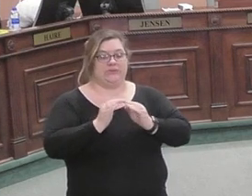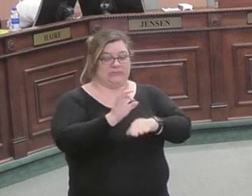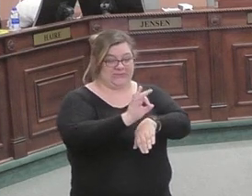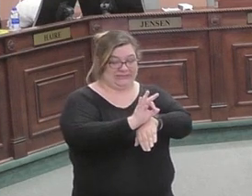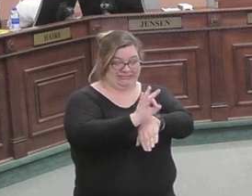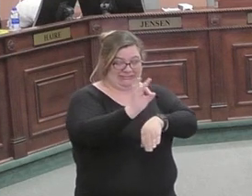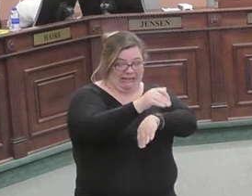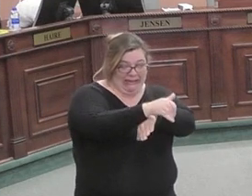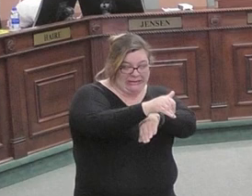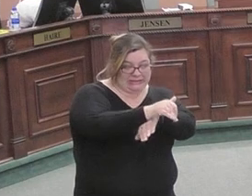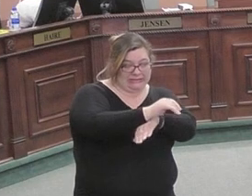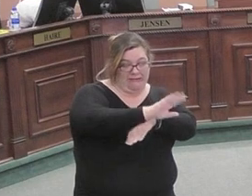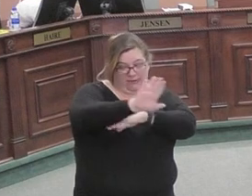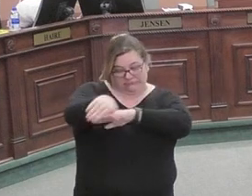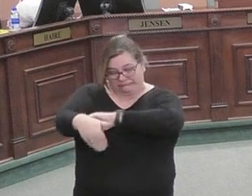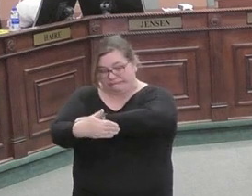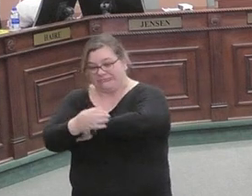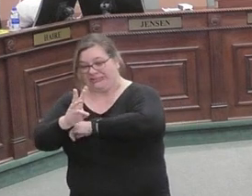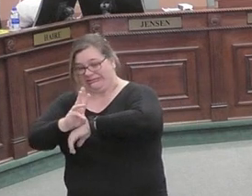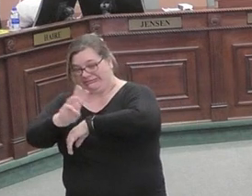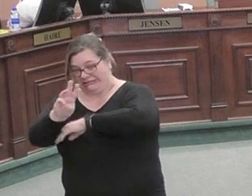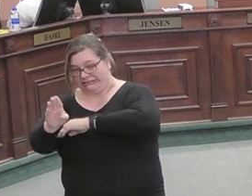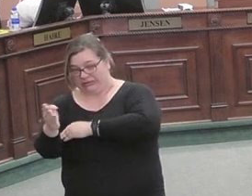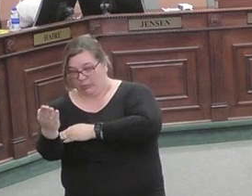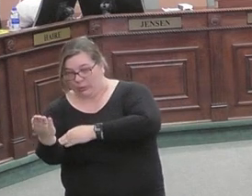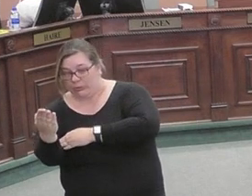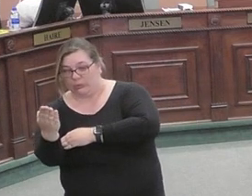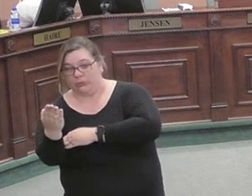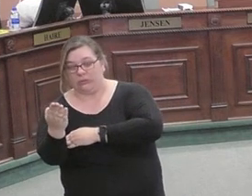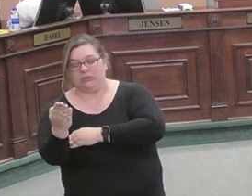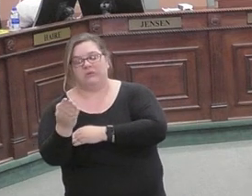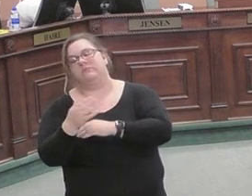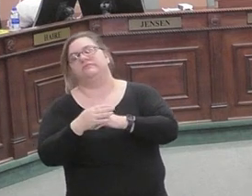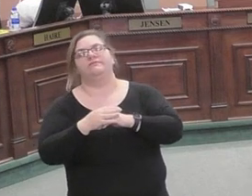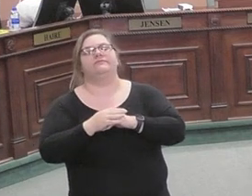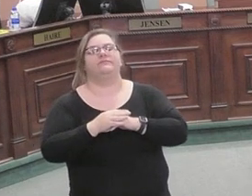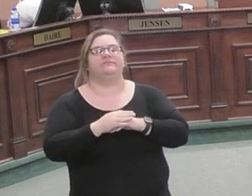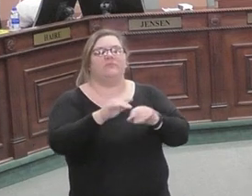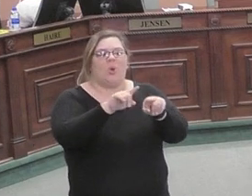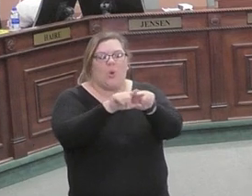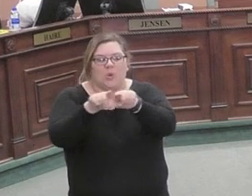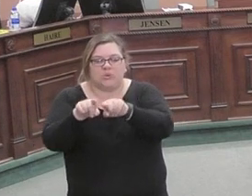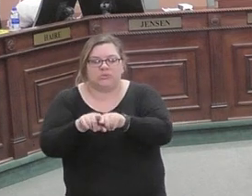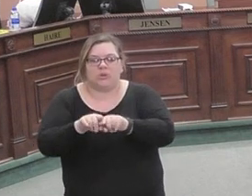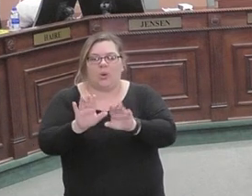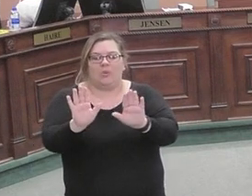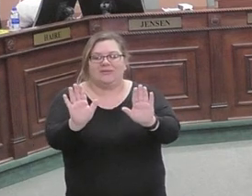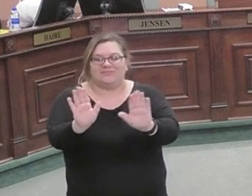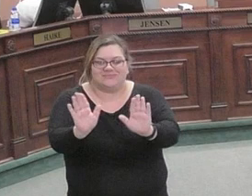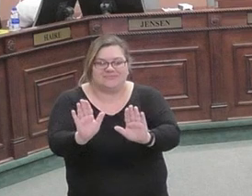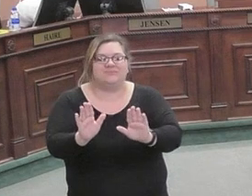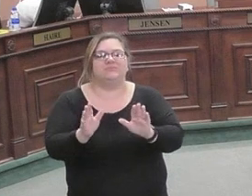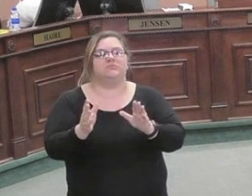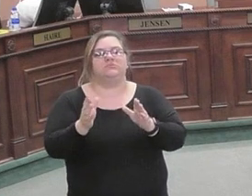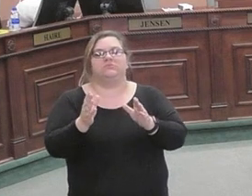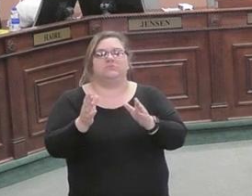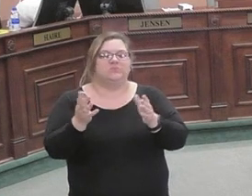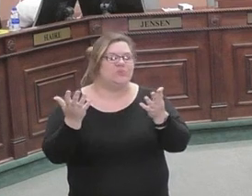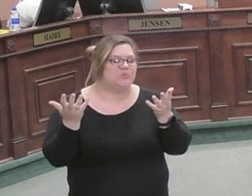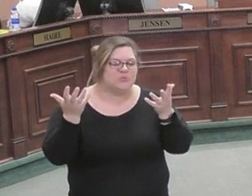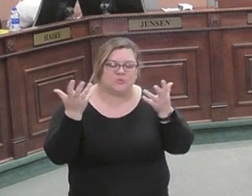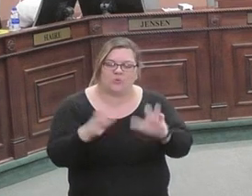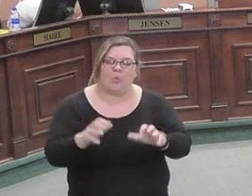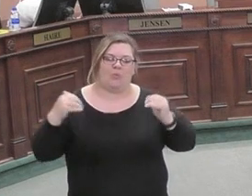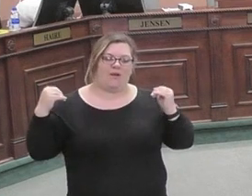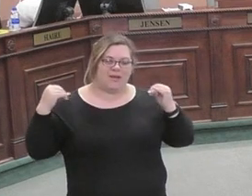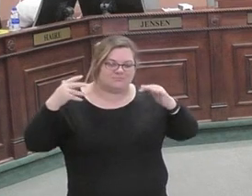and 6 a.m. And it is to discourage and to include public and private gatherings on a social